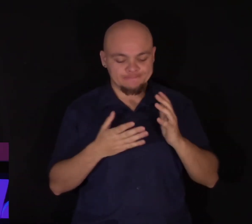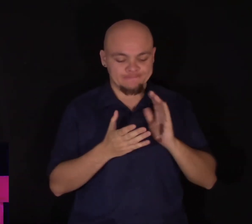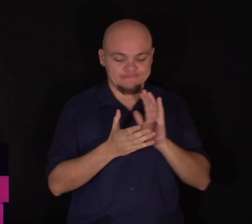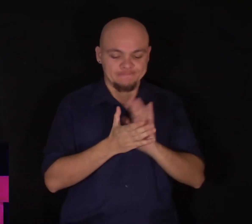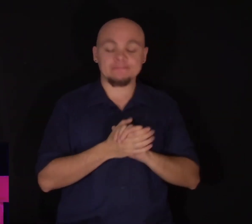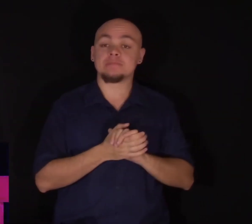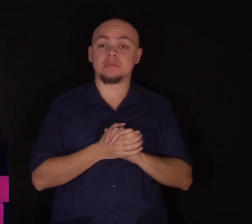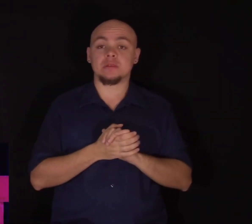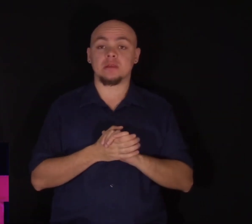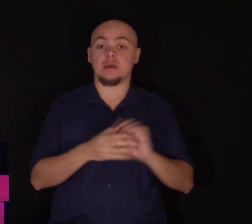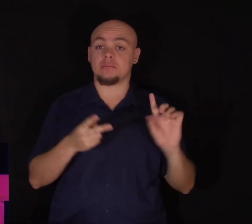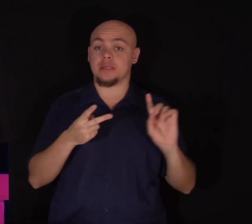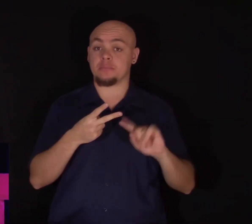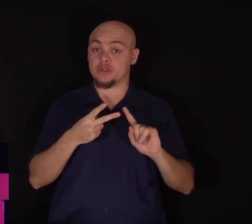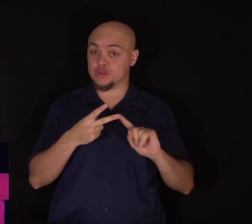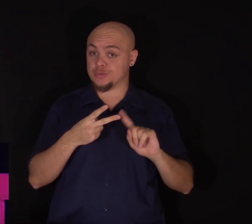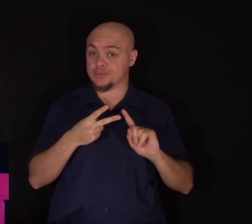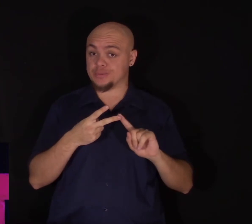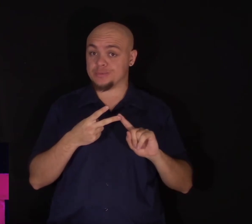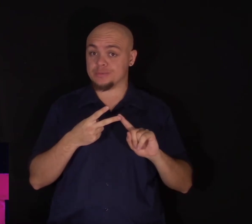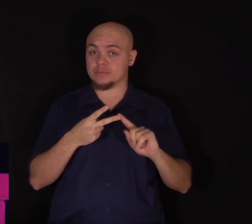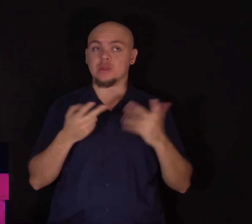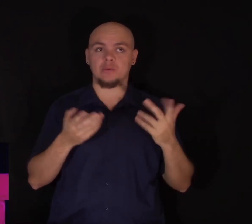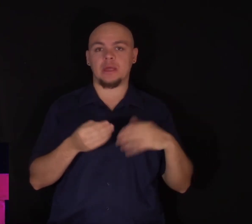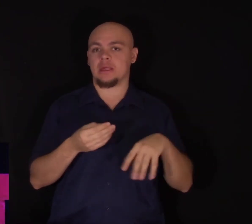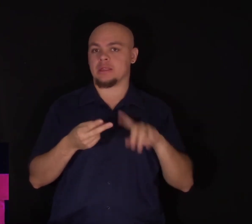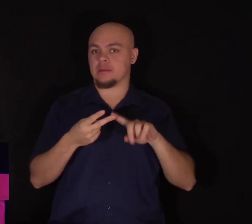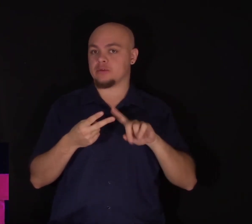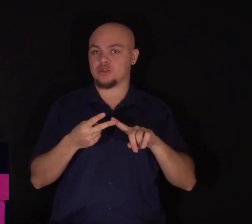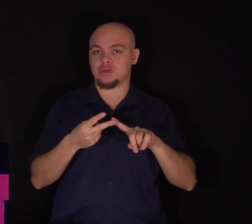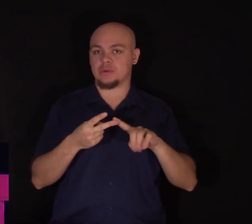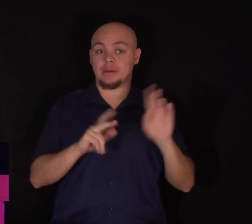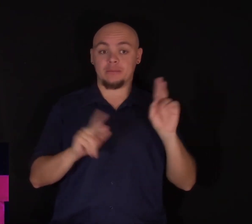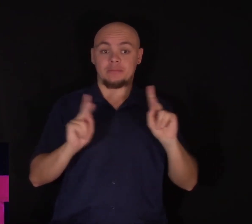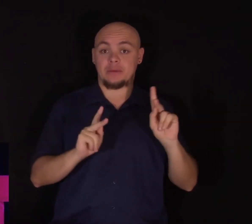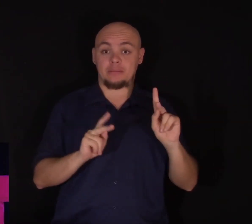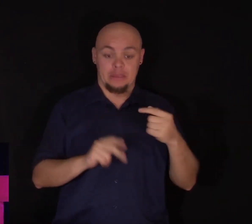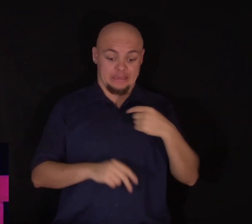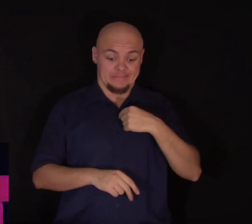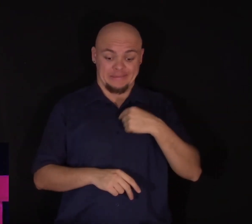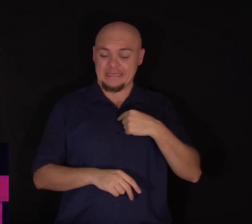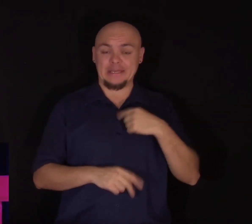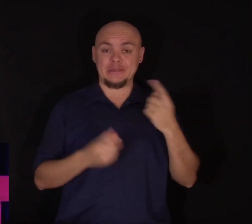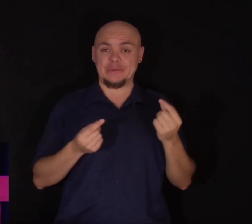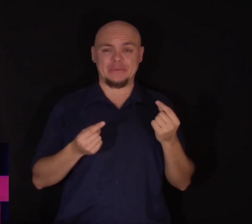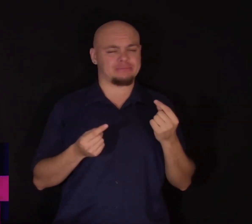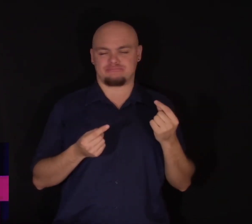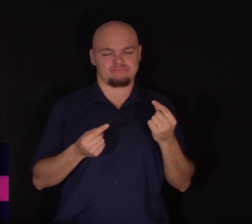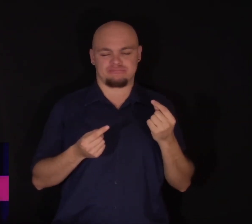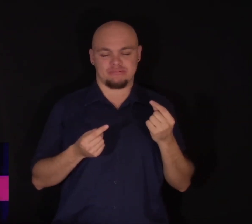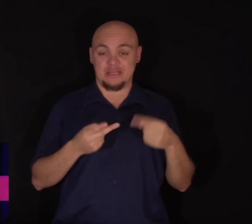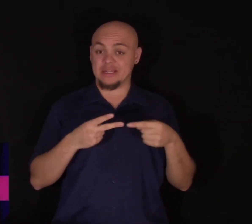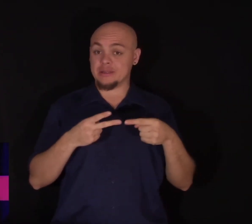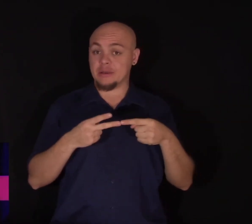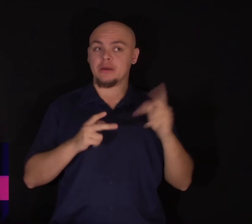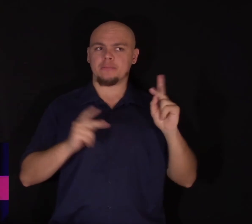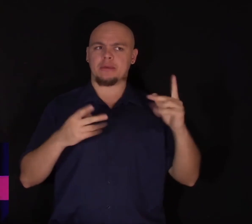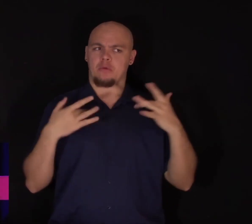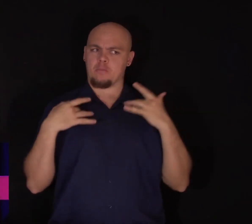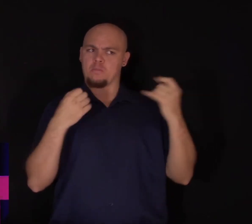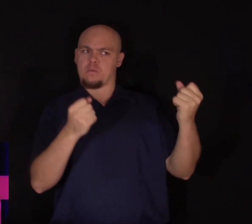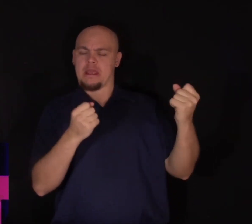But what about number two? Okay, well, number two isn't something that people like me do, really. Number two is for brave